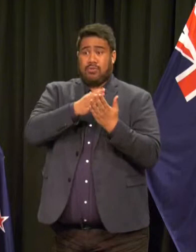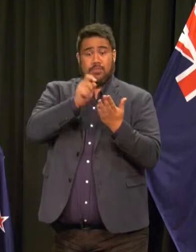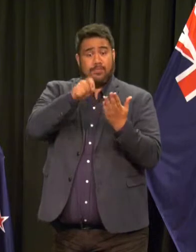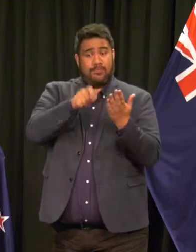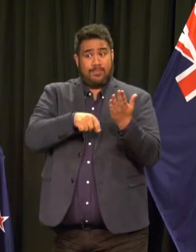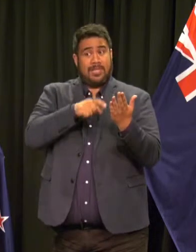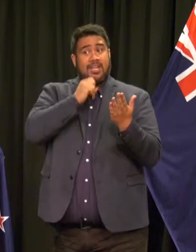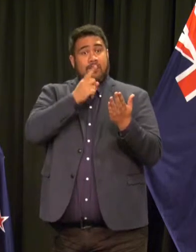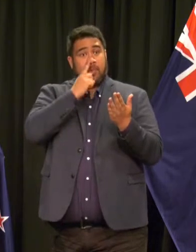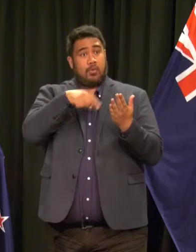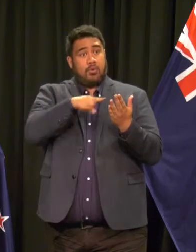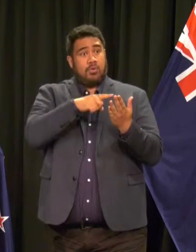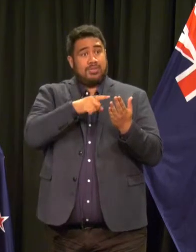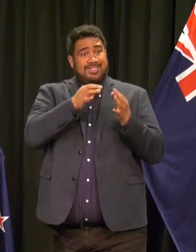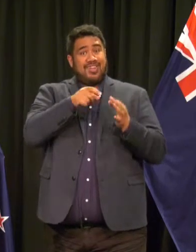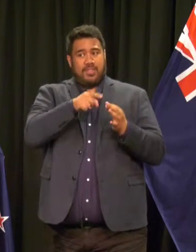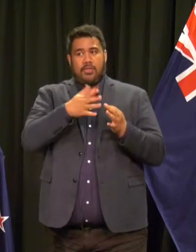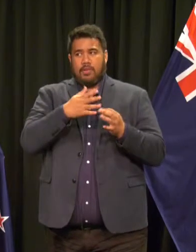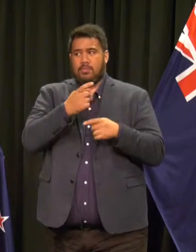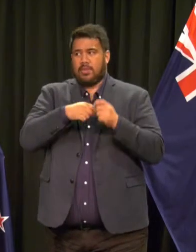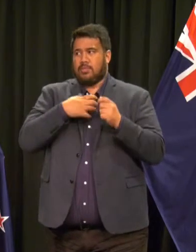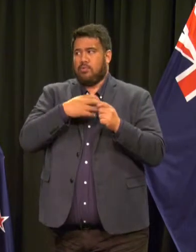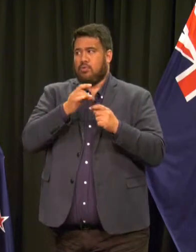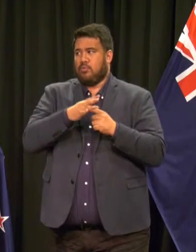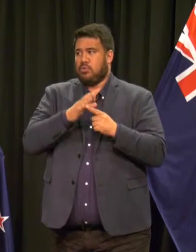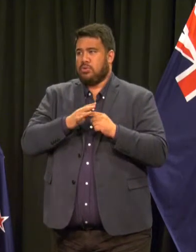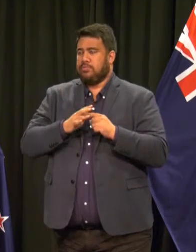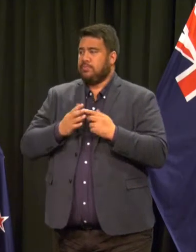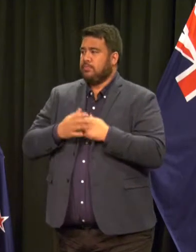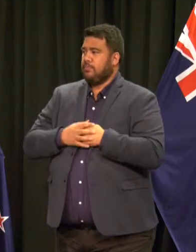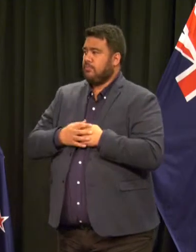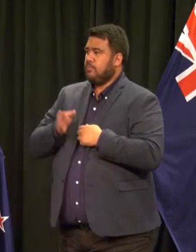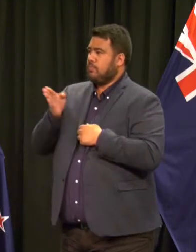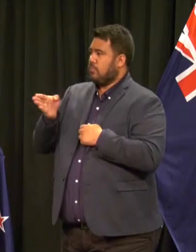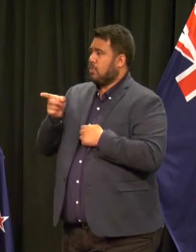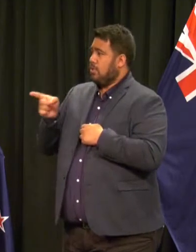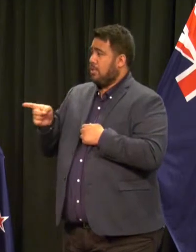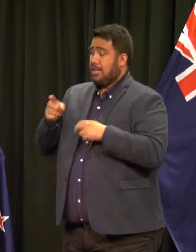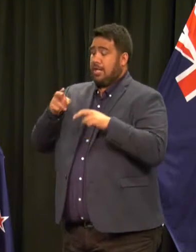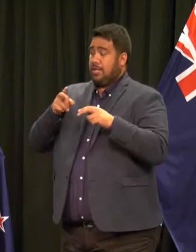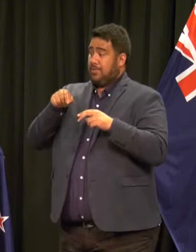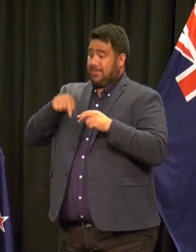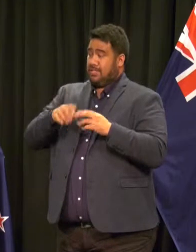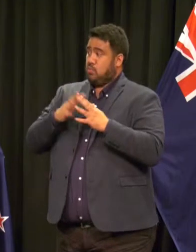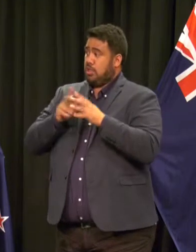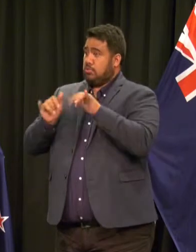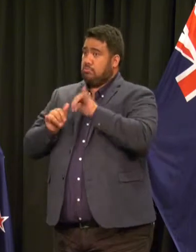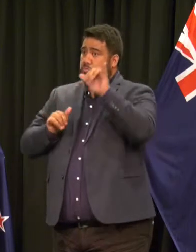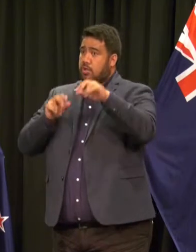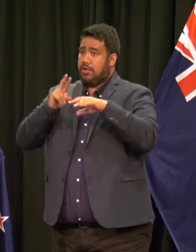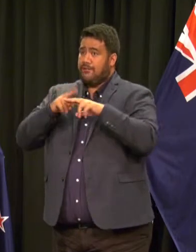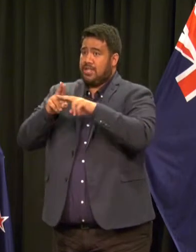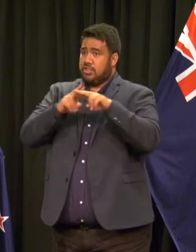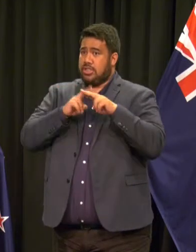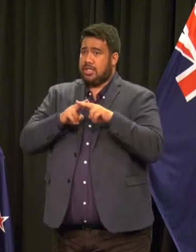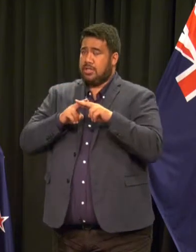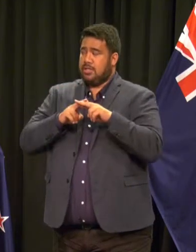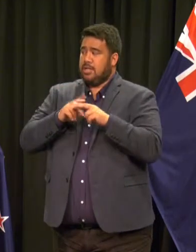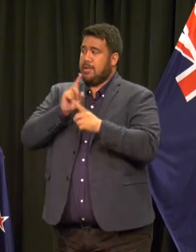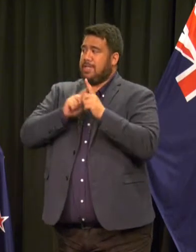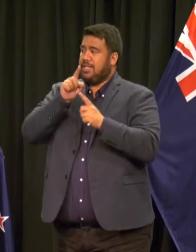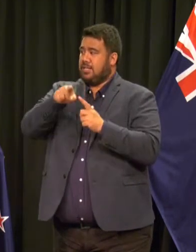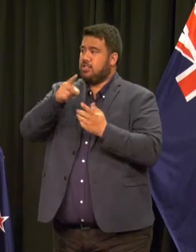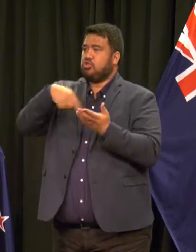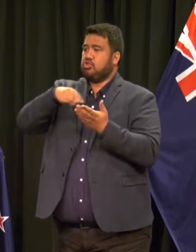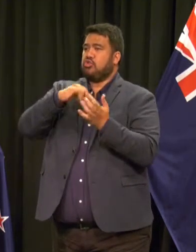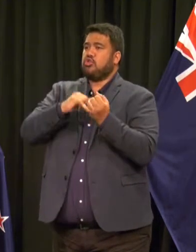important. Do you think that What we is your main focus at this meeting in Suva this week? My main focus is to represent the